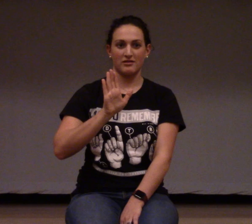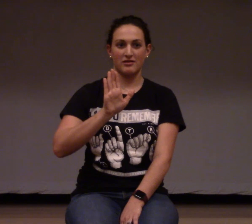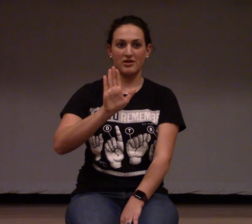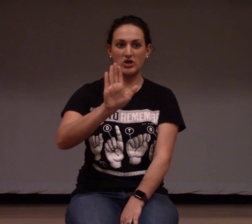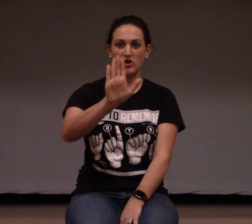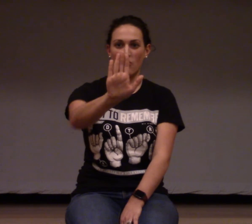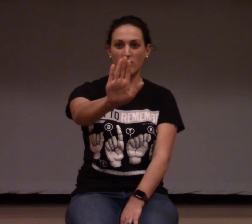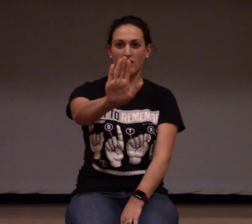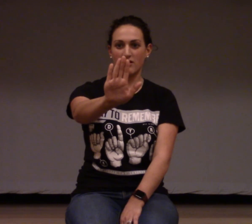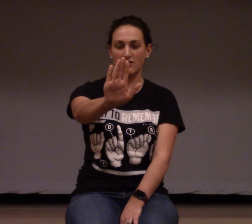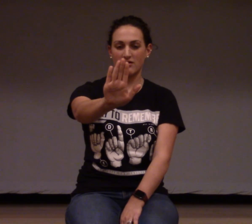your.